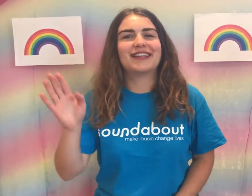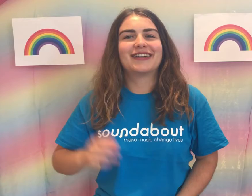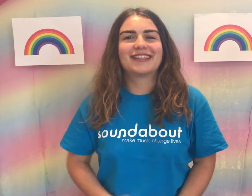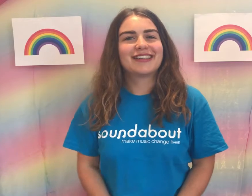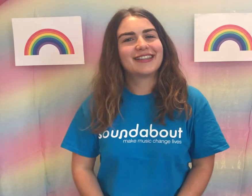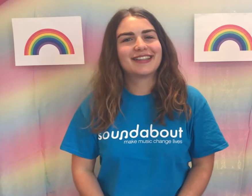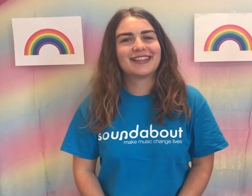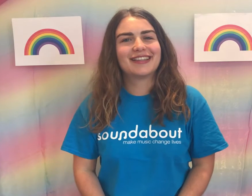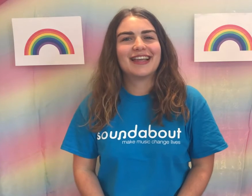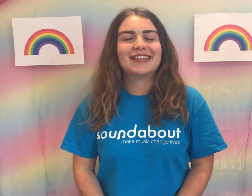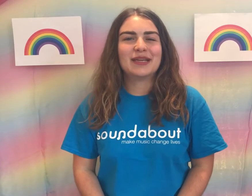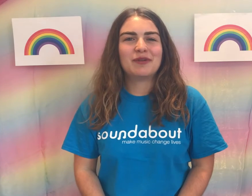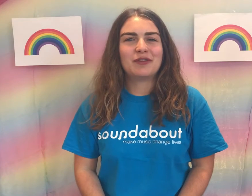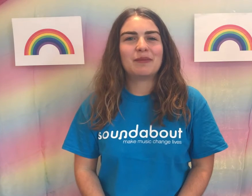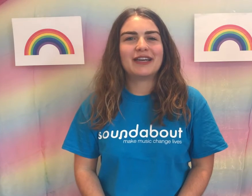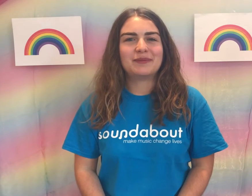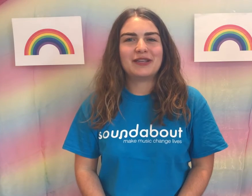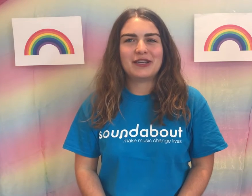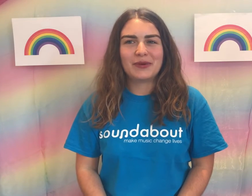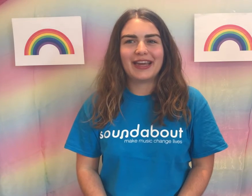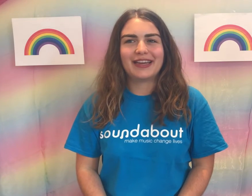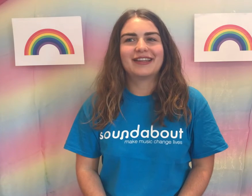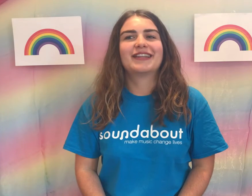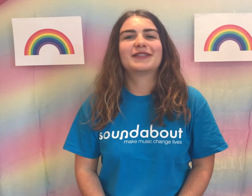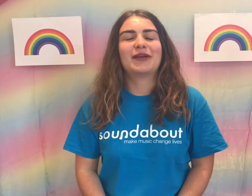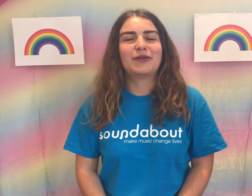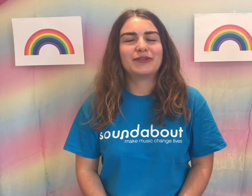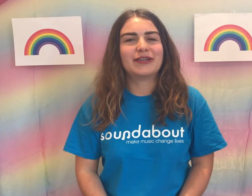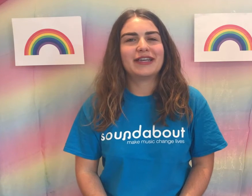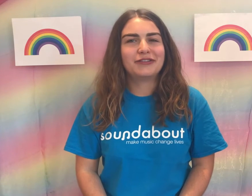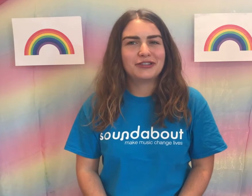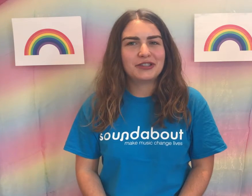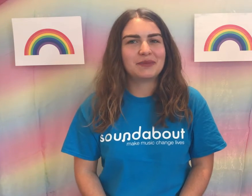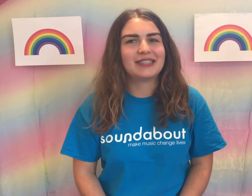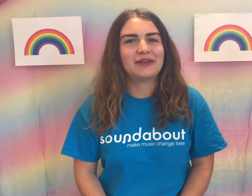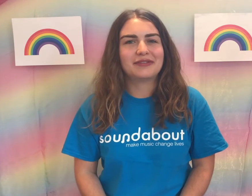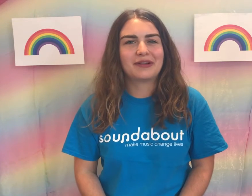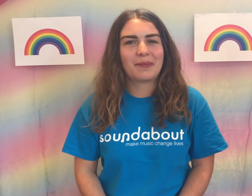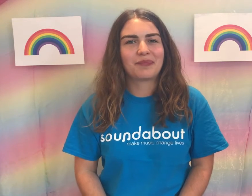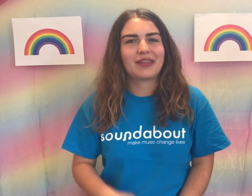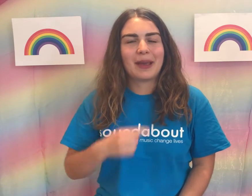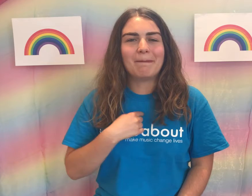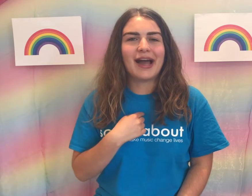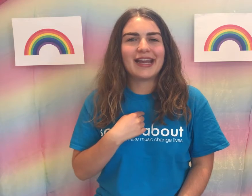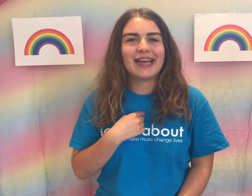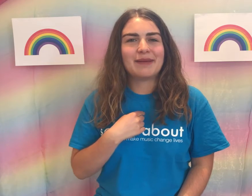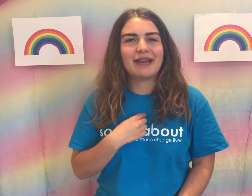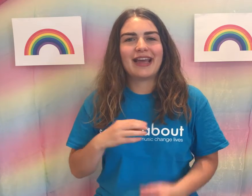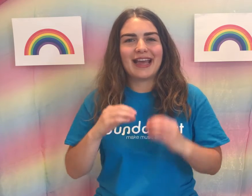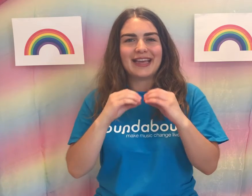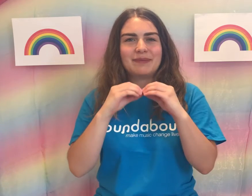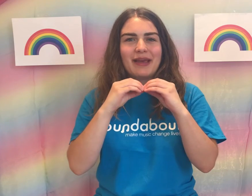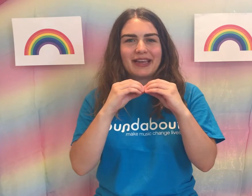everyone. Some of you might be new here, so I thought I'd introduce myself. My name is Becca.